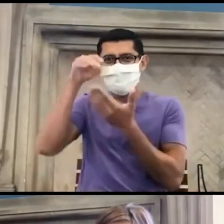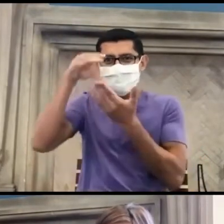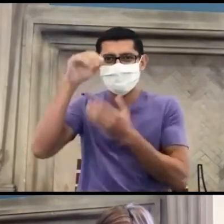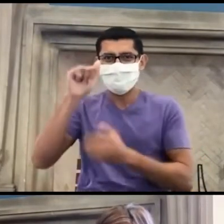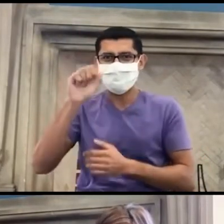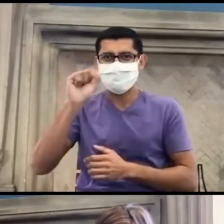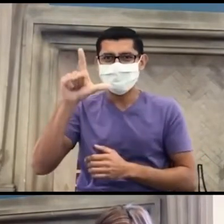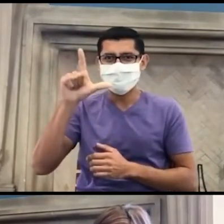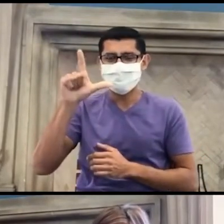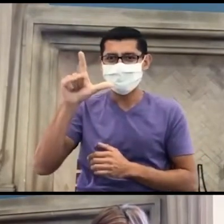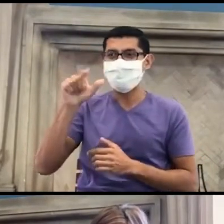She was learning ASL.